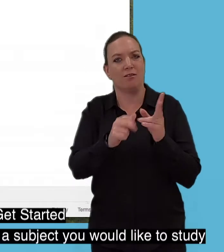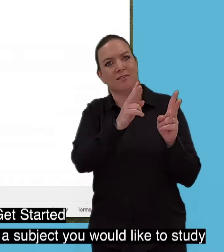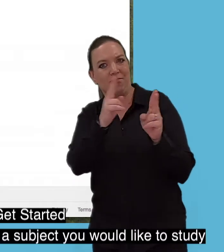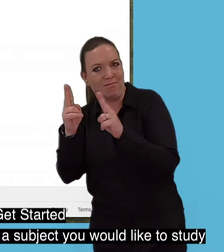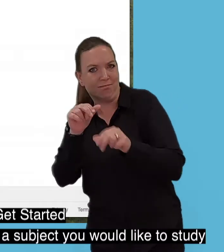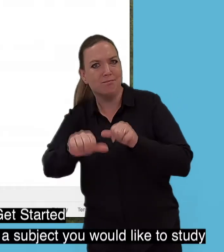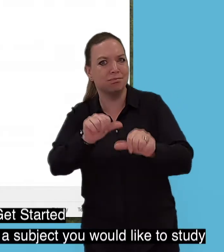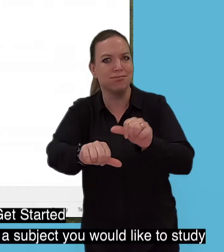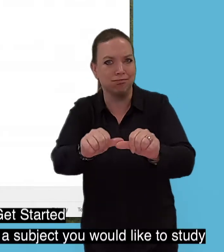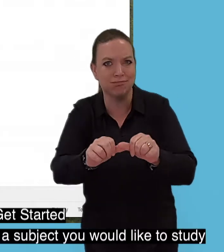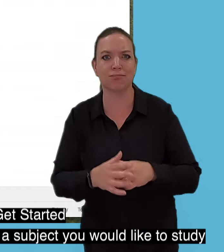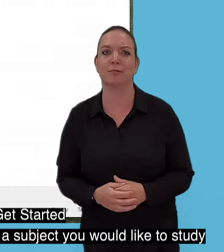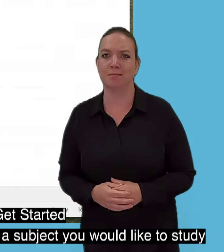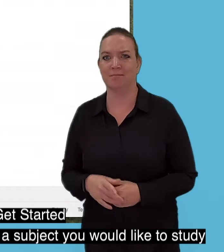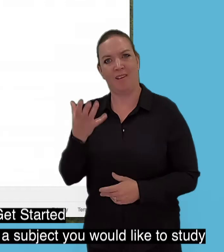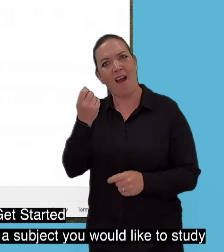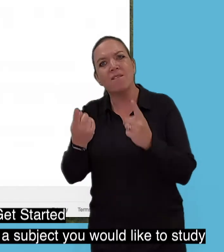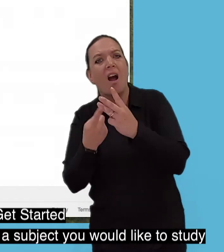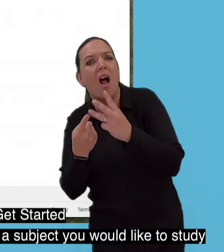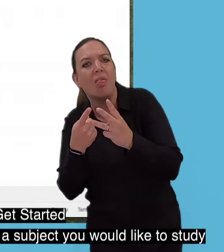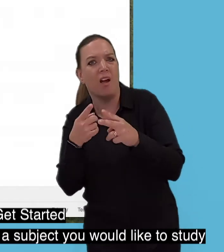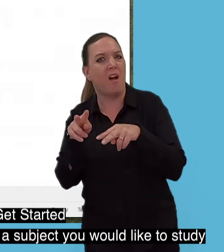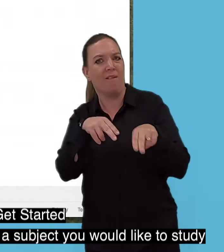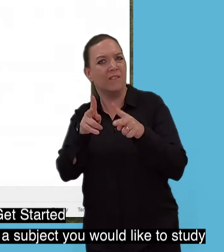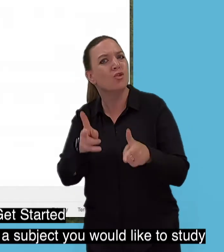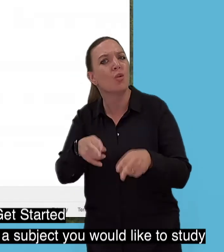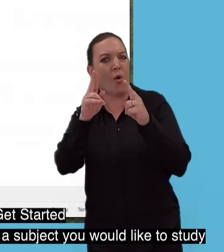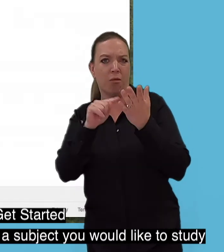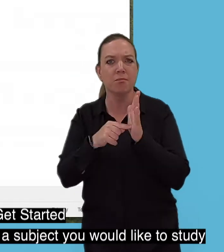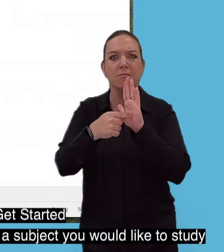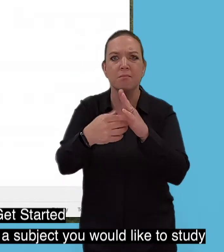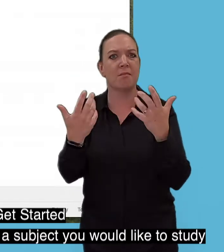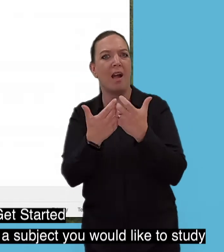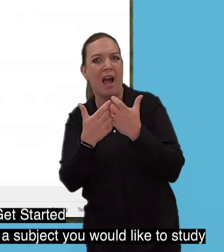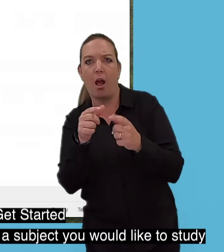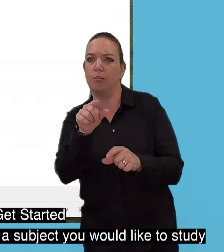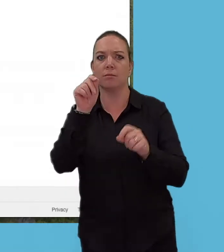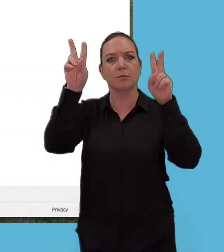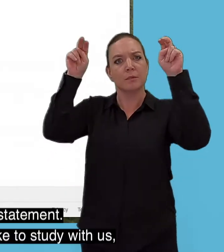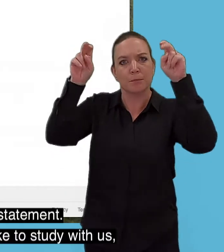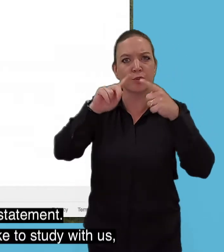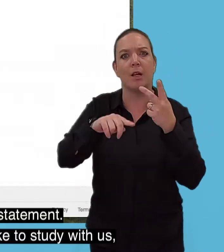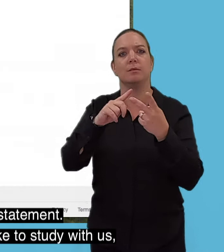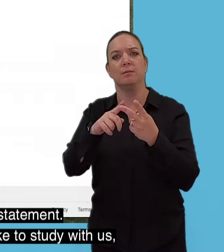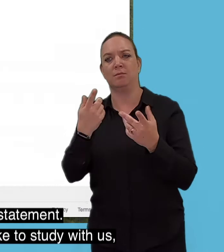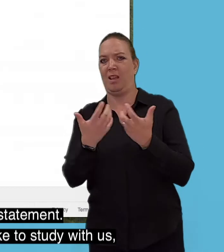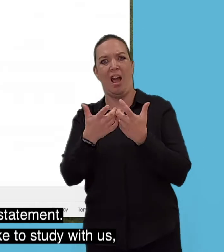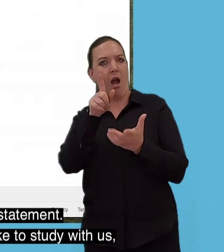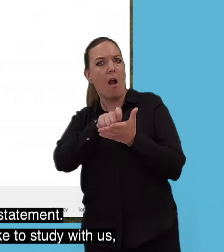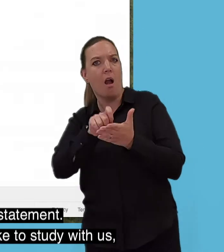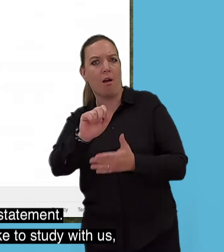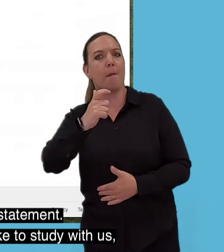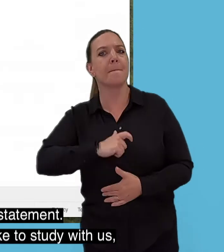This presentation is part of our Get Started series, in which we also have videos on how to choose a subject you would like to study and how to write your personal